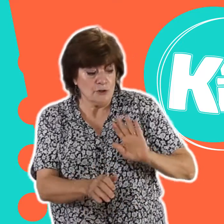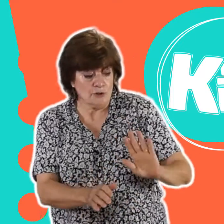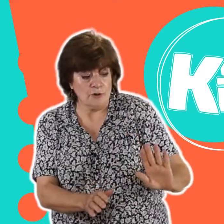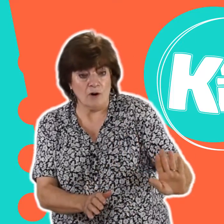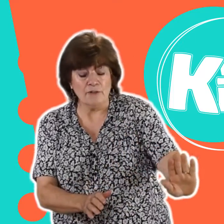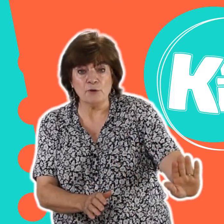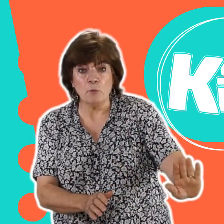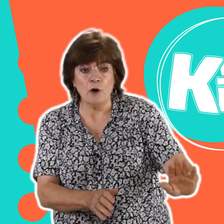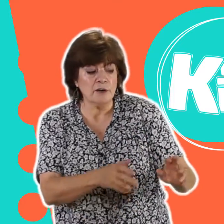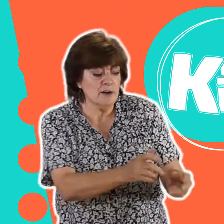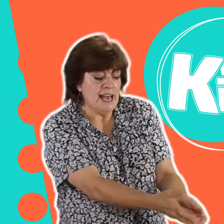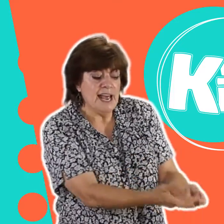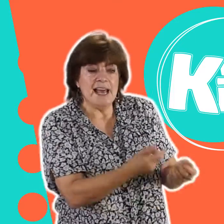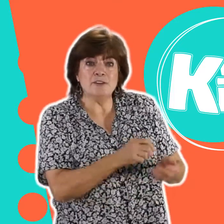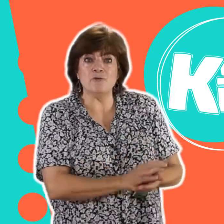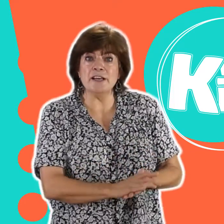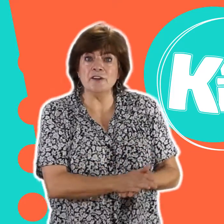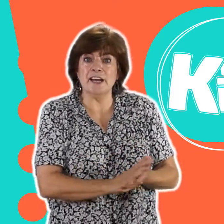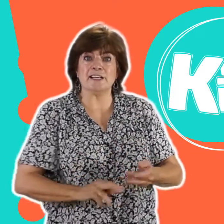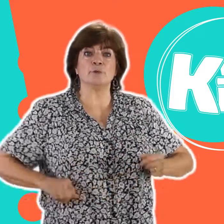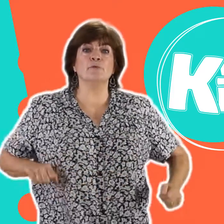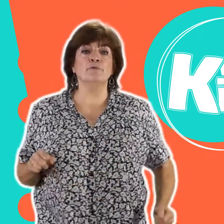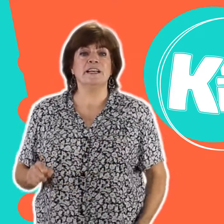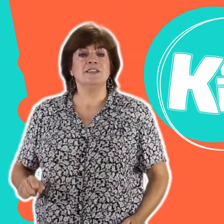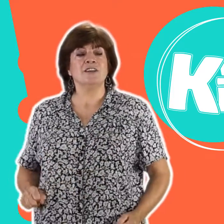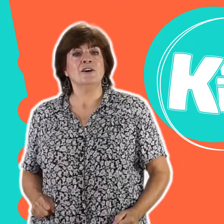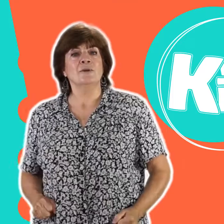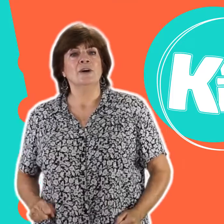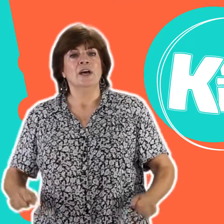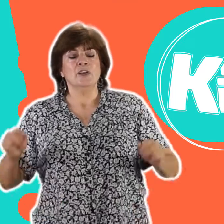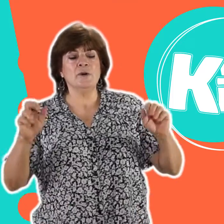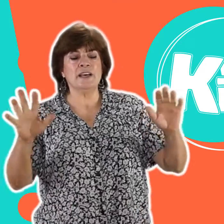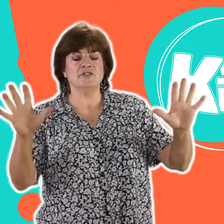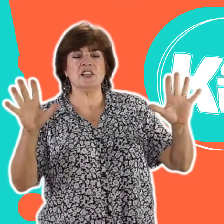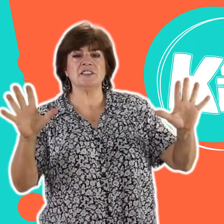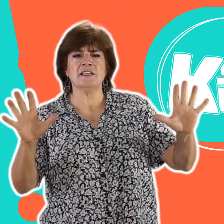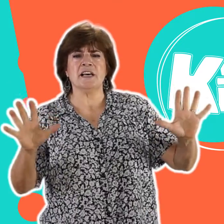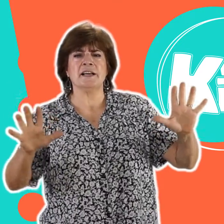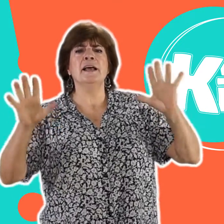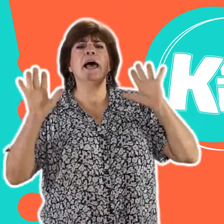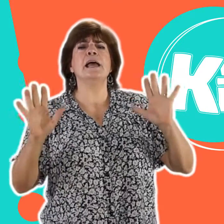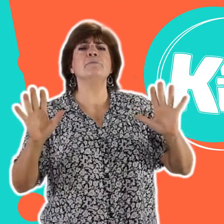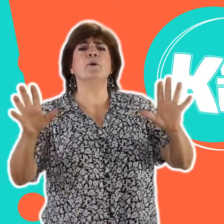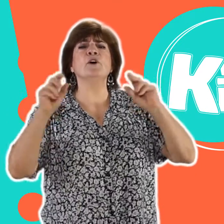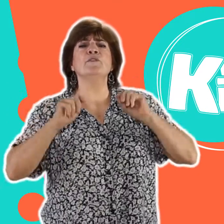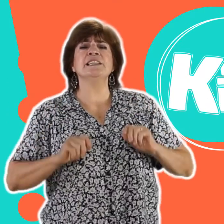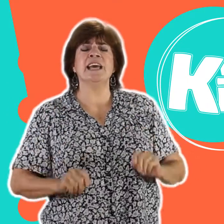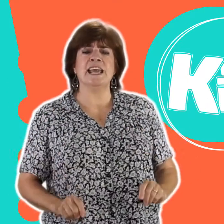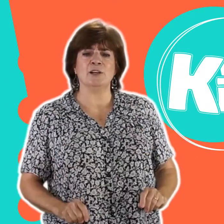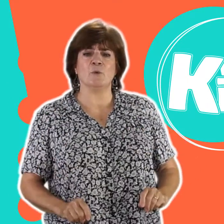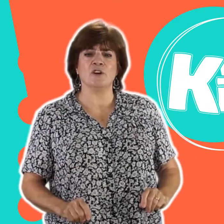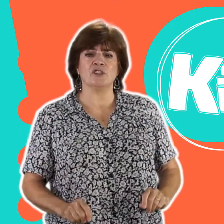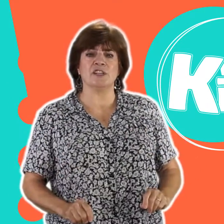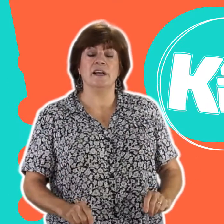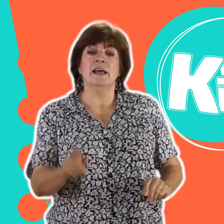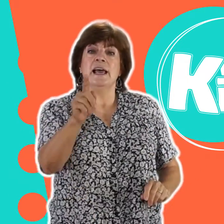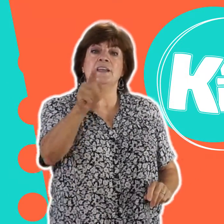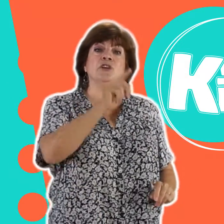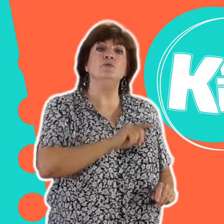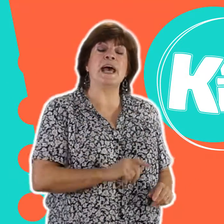Turn off the water and dry your hands. We're ready to go. You have just done a perfect hand washing, and you now